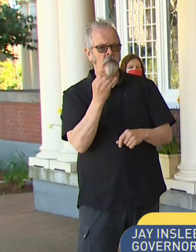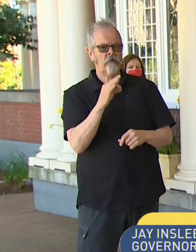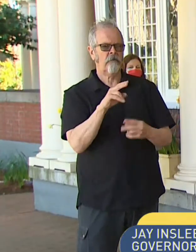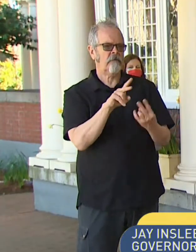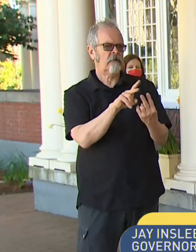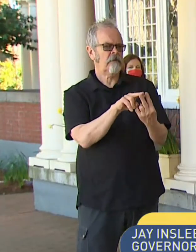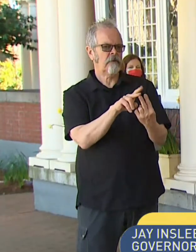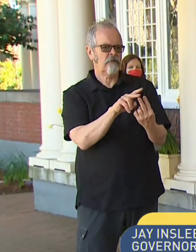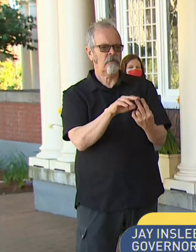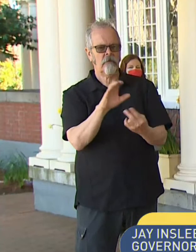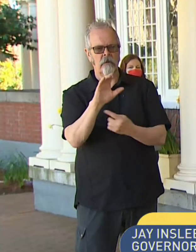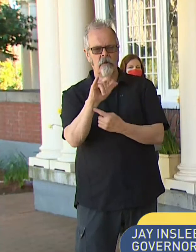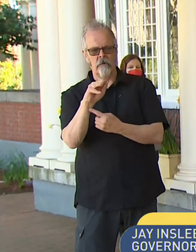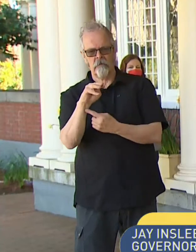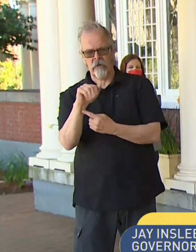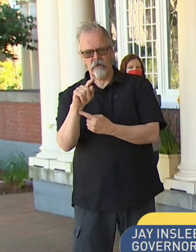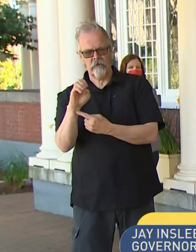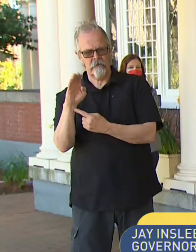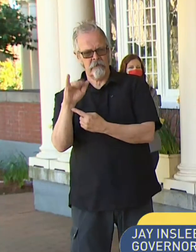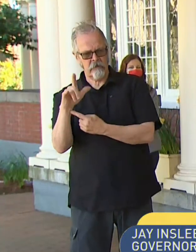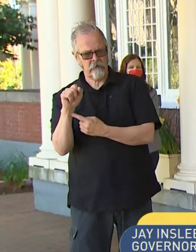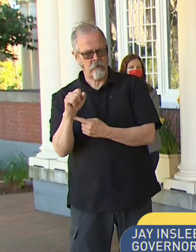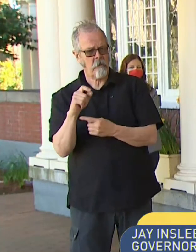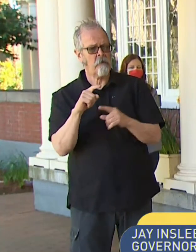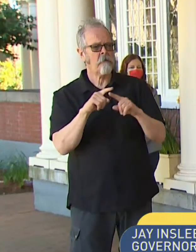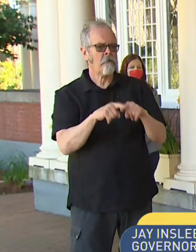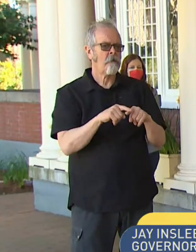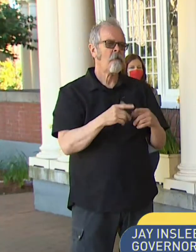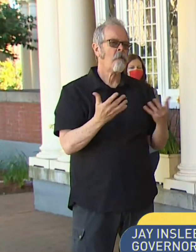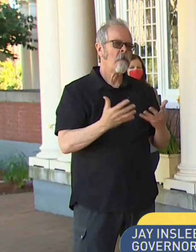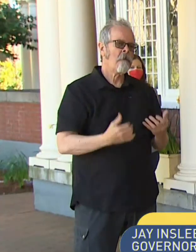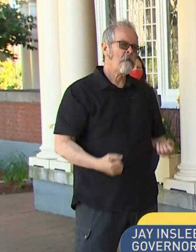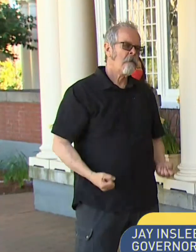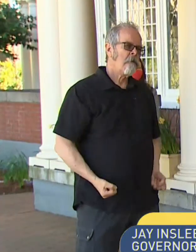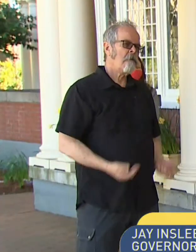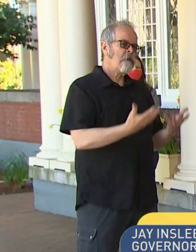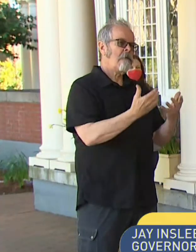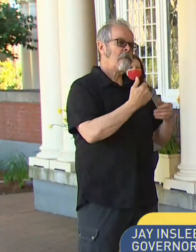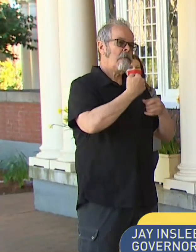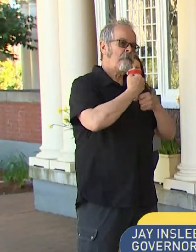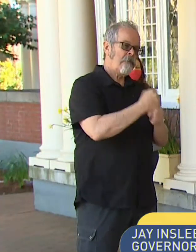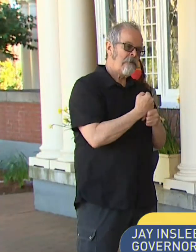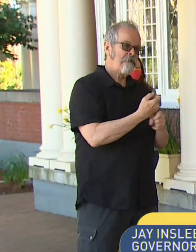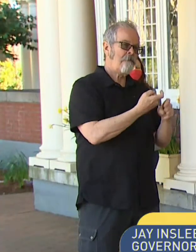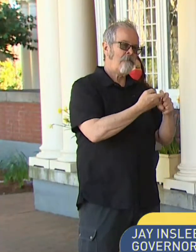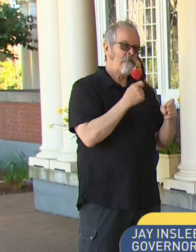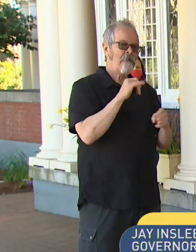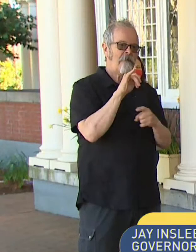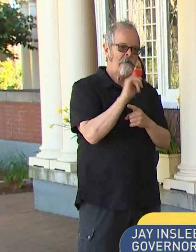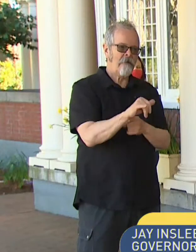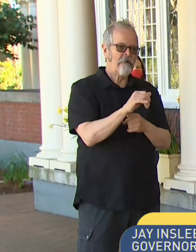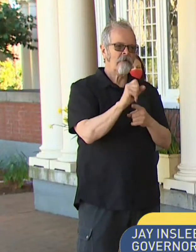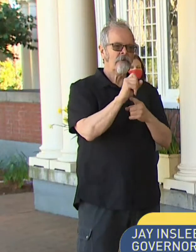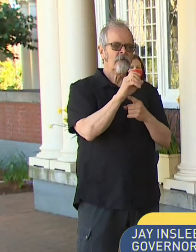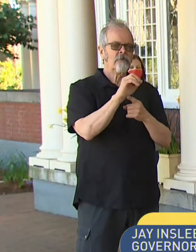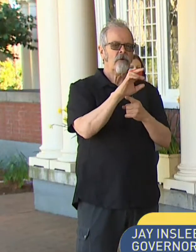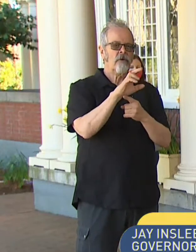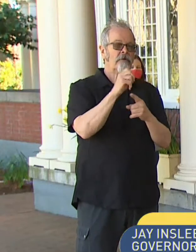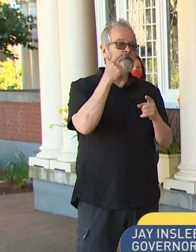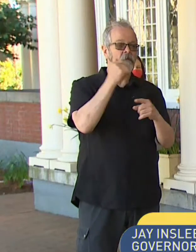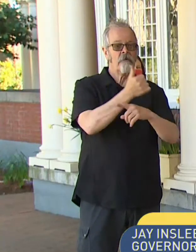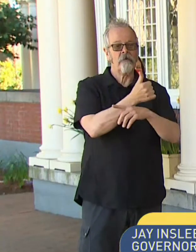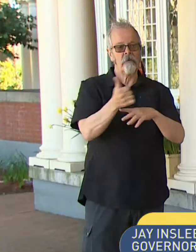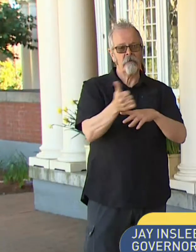bills depending on what expenditure is made from a particular source for transportation. There is no